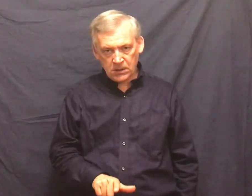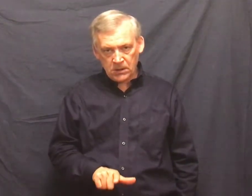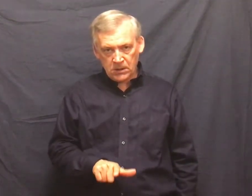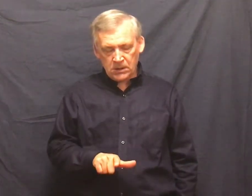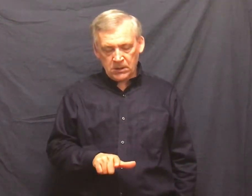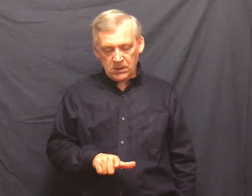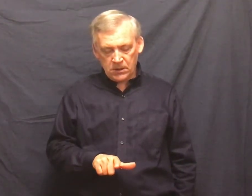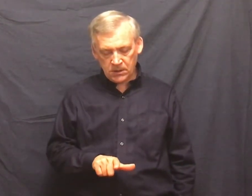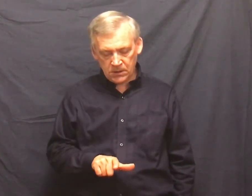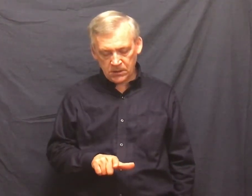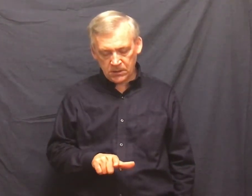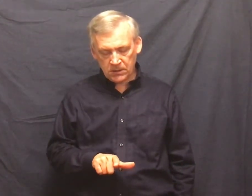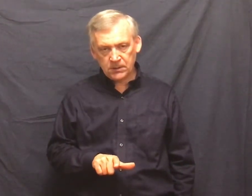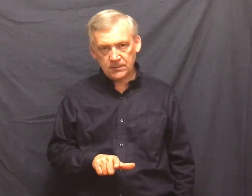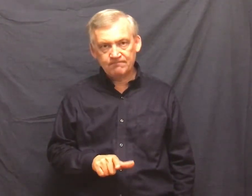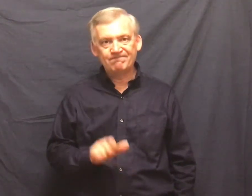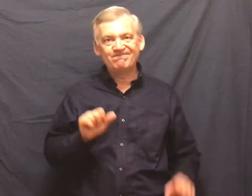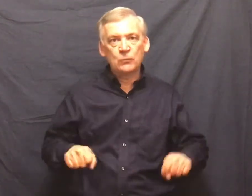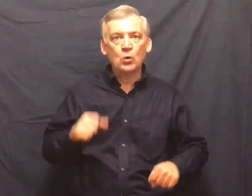There were crashing footsteps in the brush now.